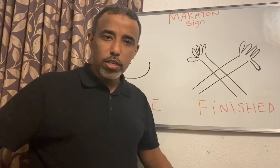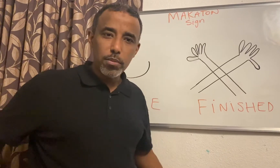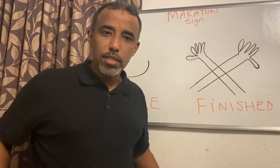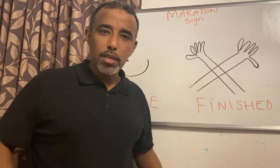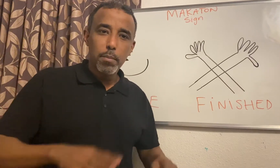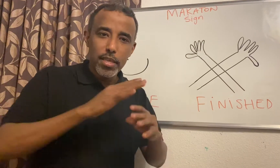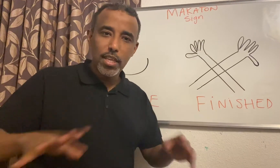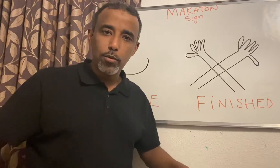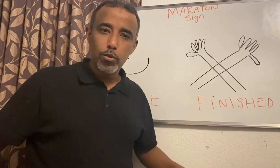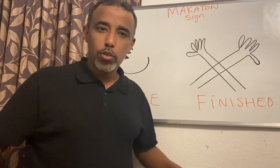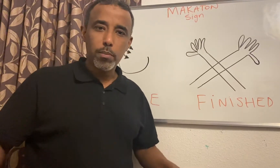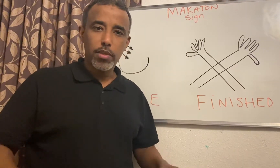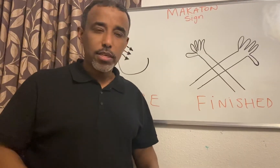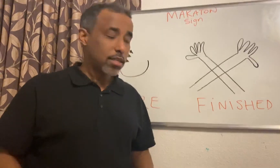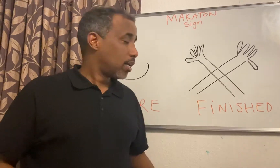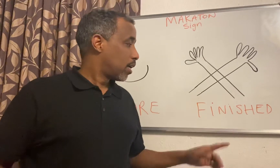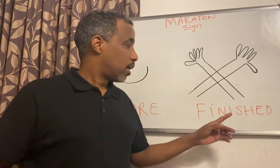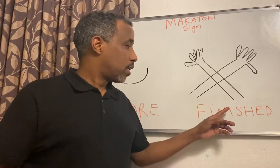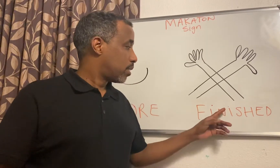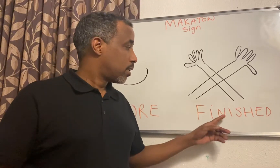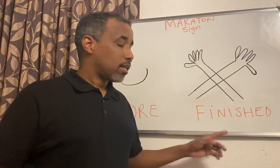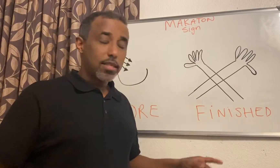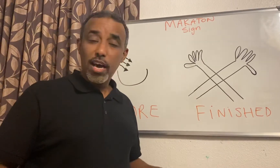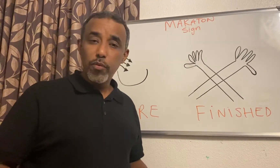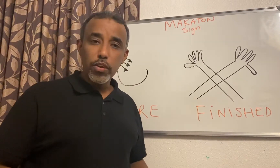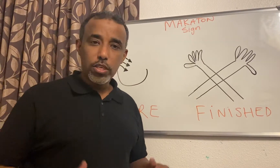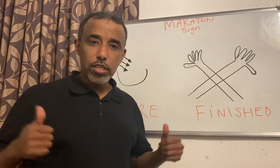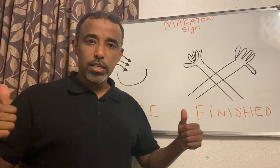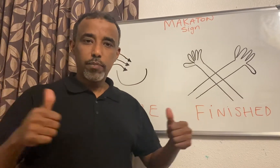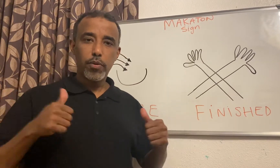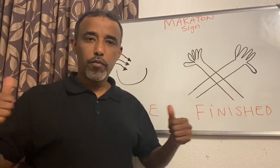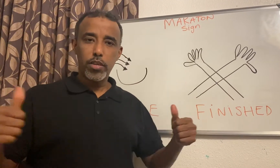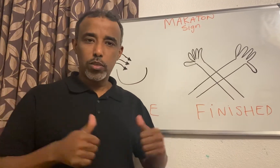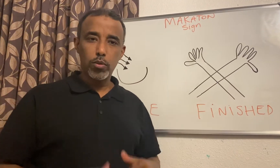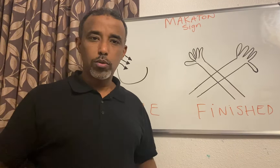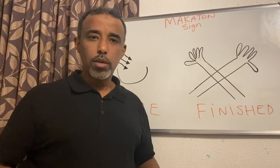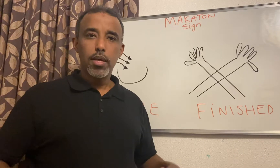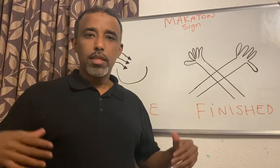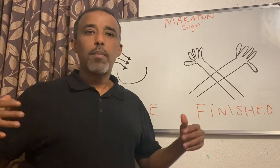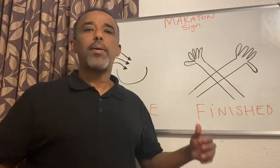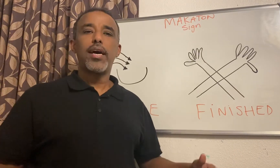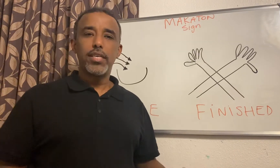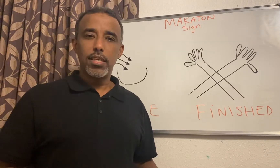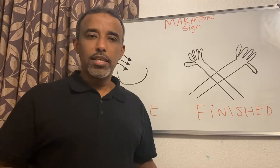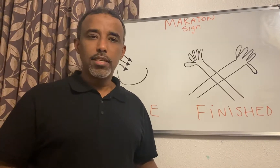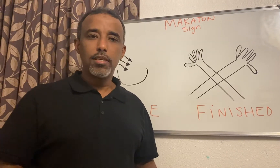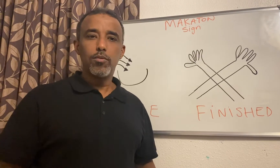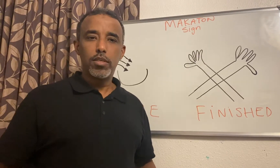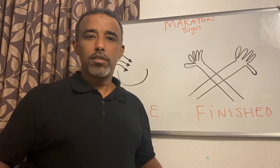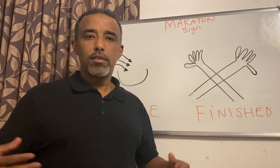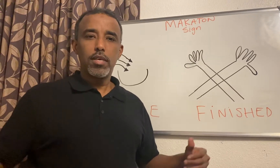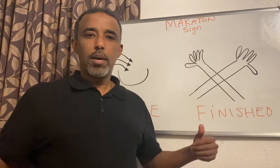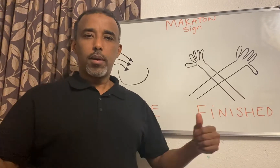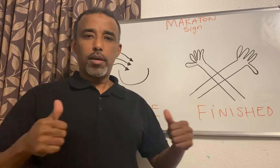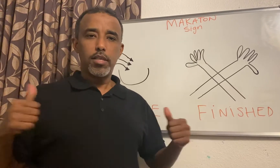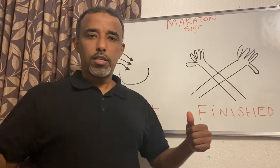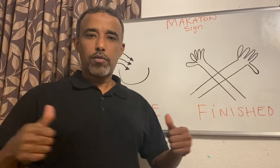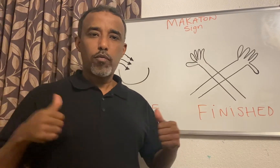means immediately when you stop things, and the other finish is finish when you the plan is ending, which is it's